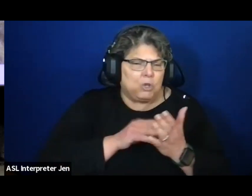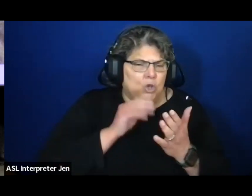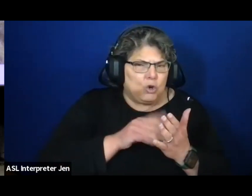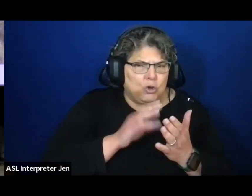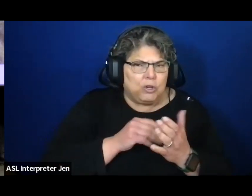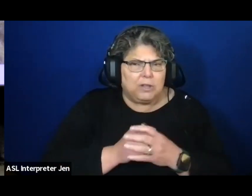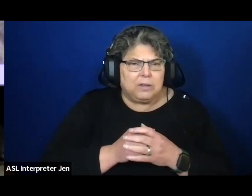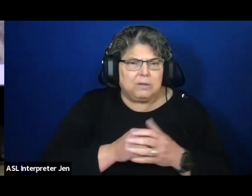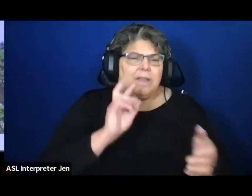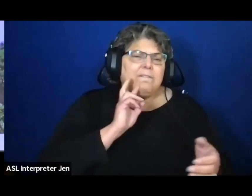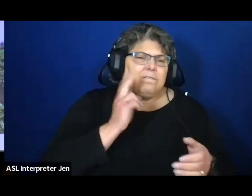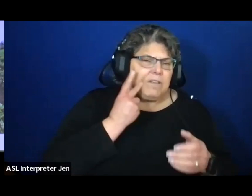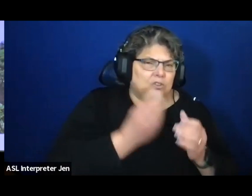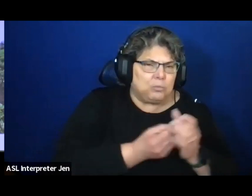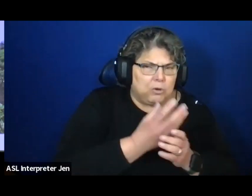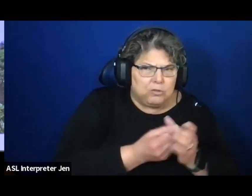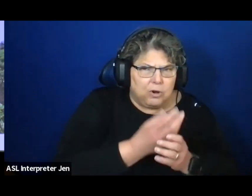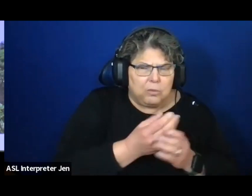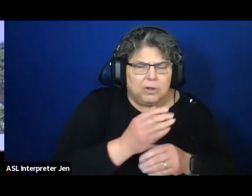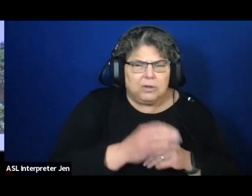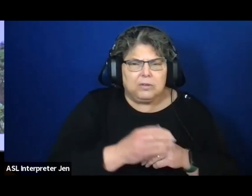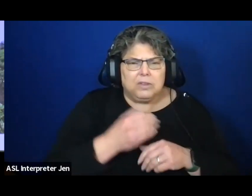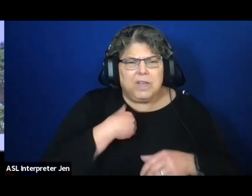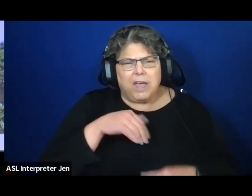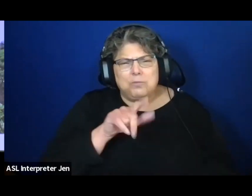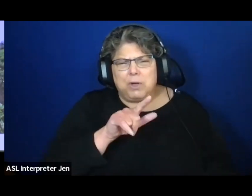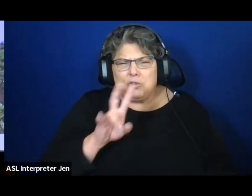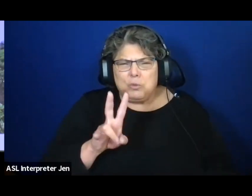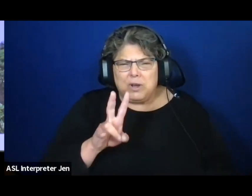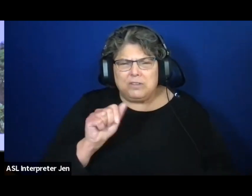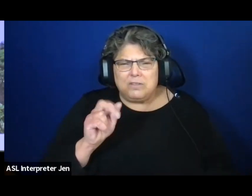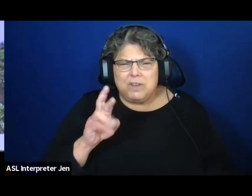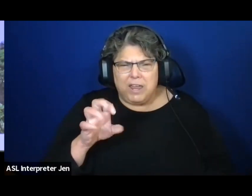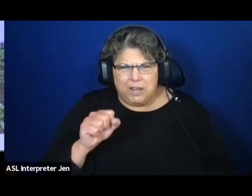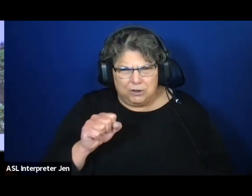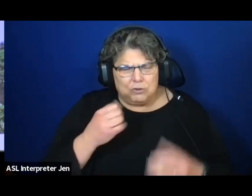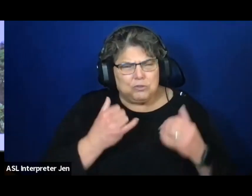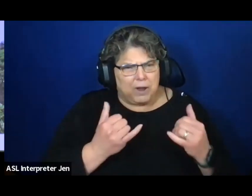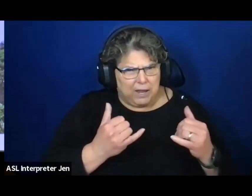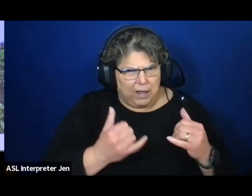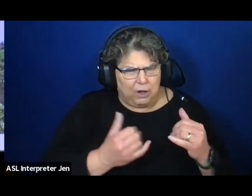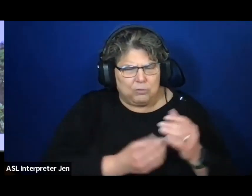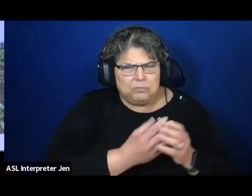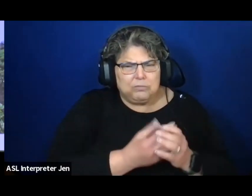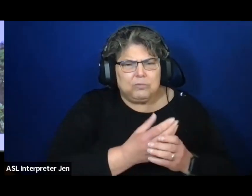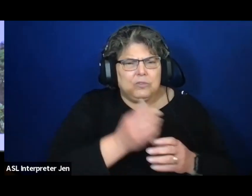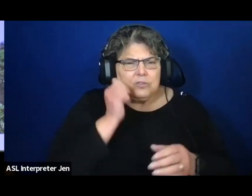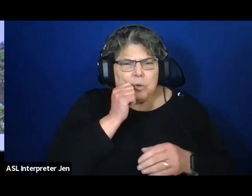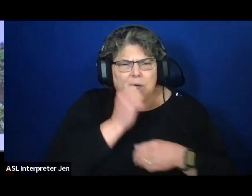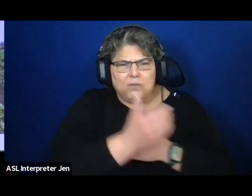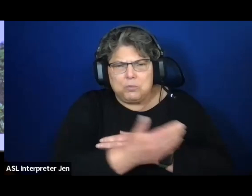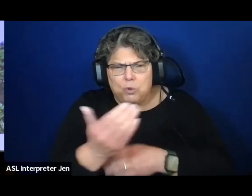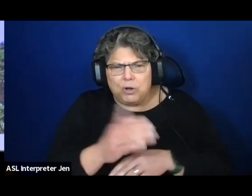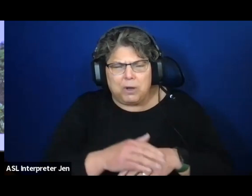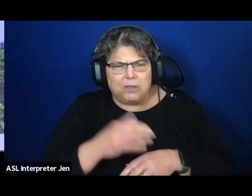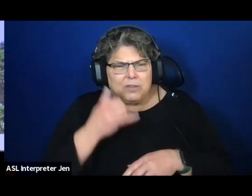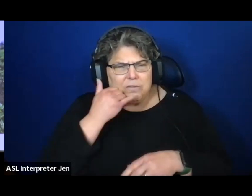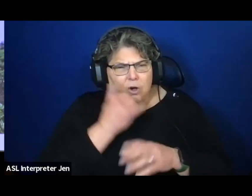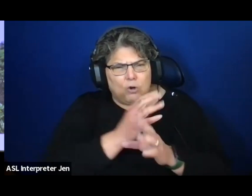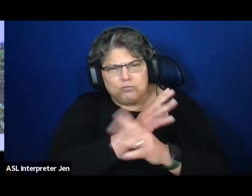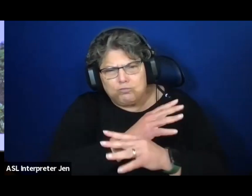our vegetable production area. So we have about 27 acres under cultivation right now. So every morning I'm on the phone and do a